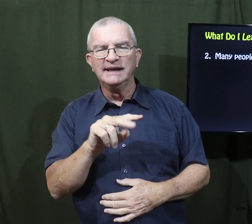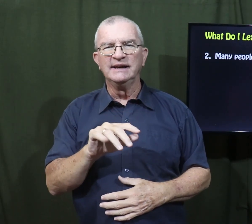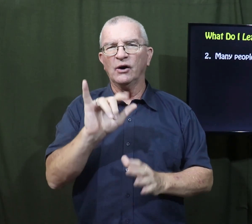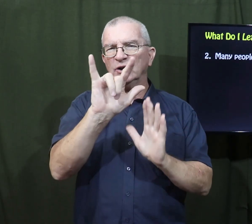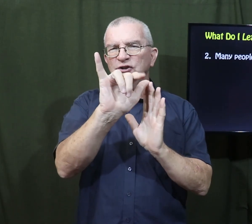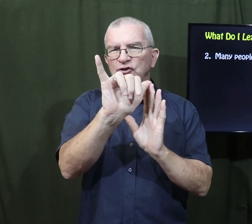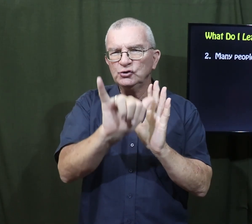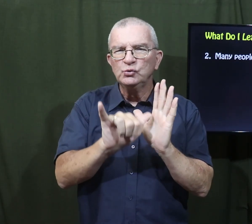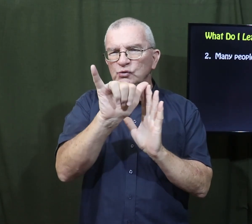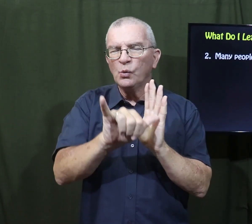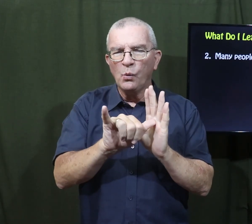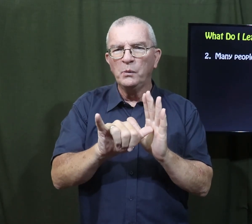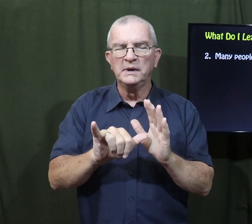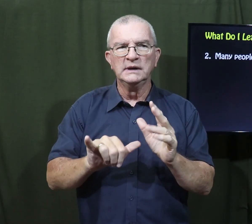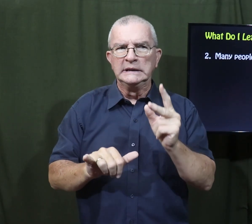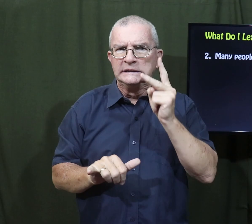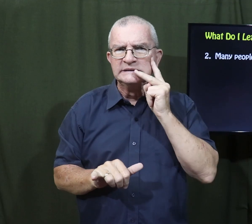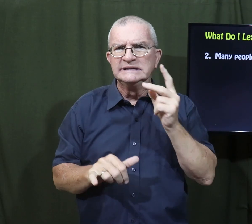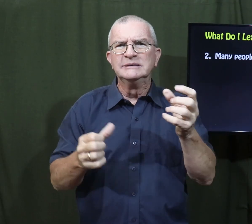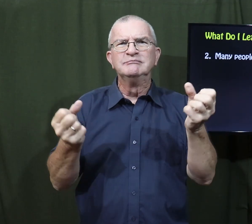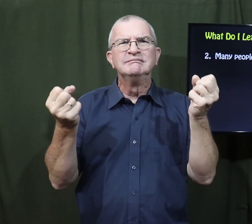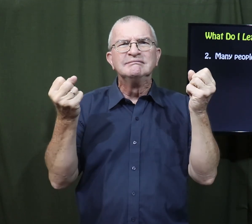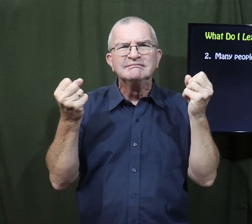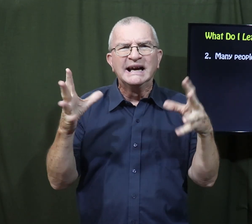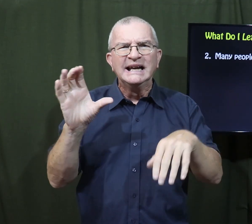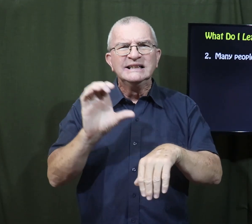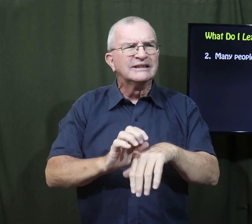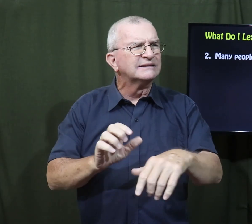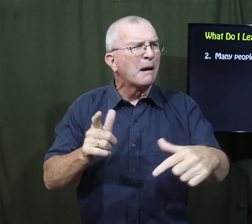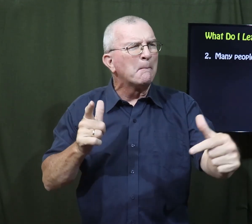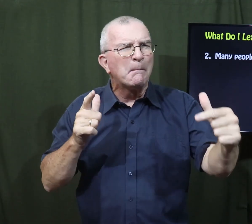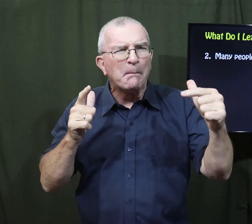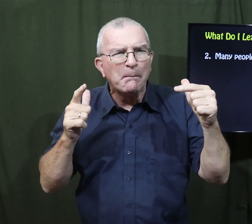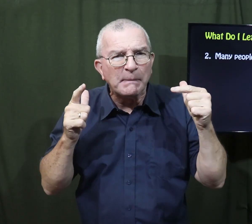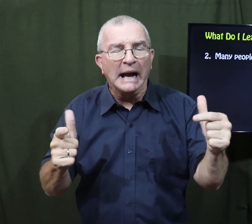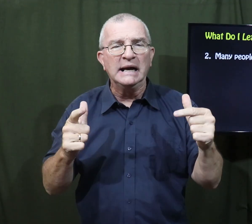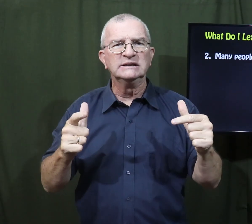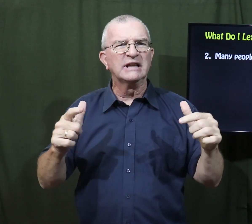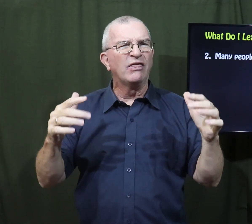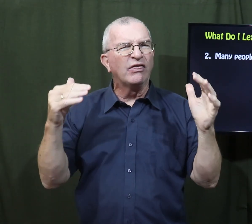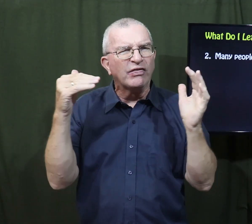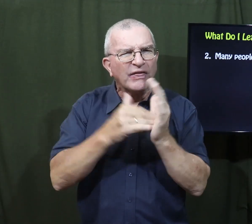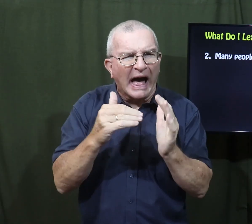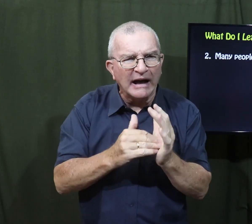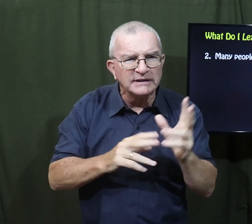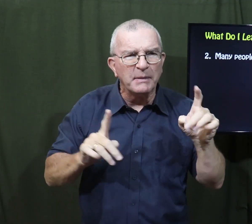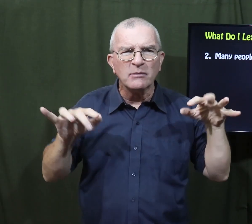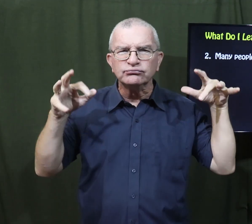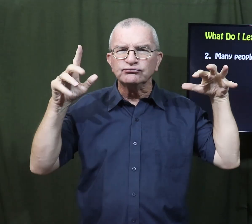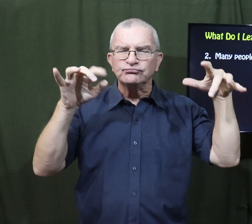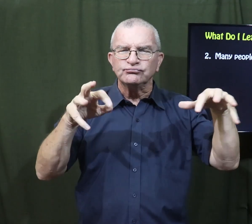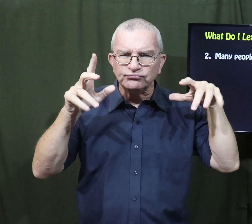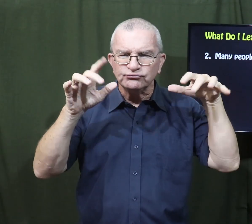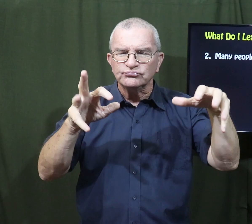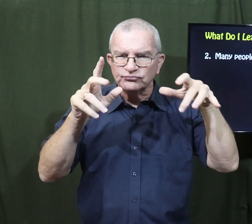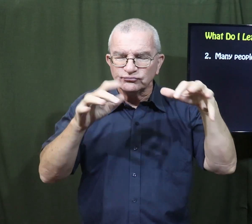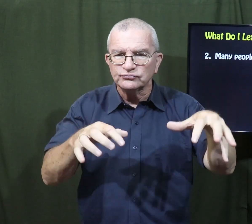We see on TV and YouTube, we see many big churches, thousands of people going.